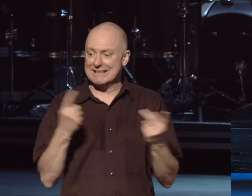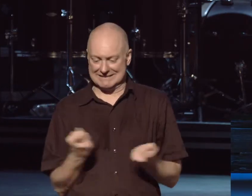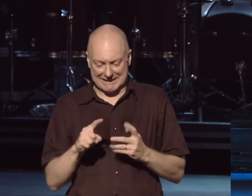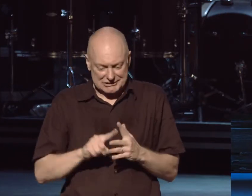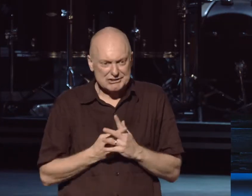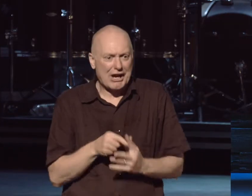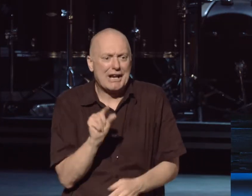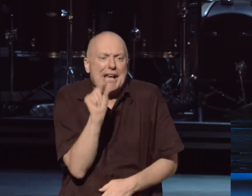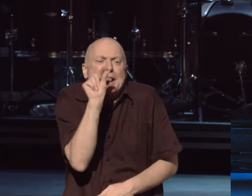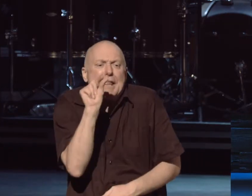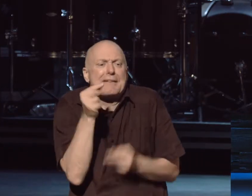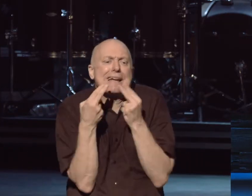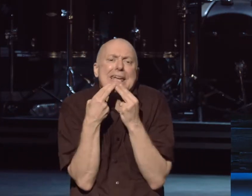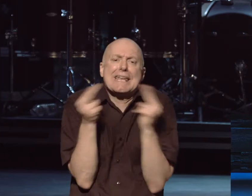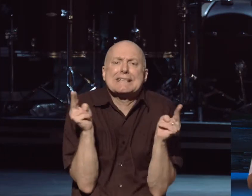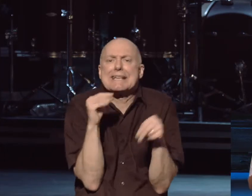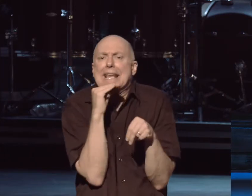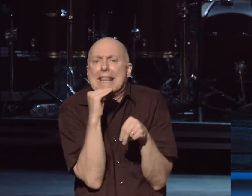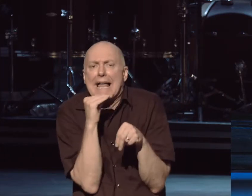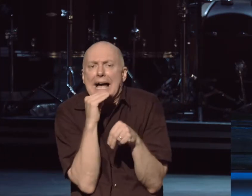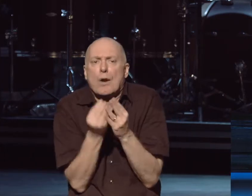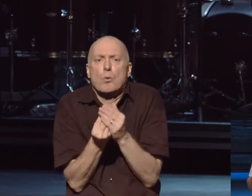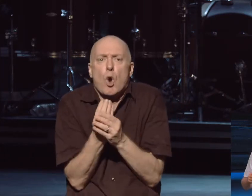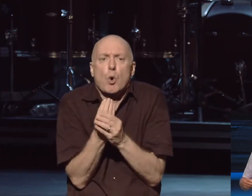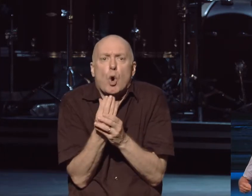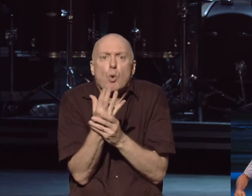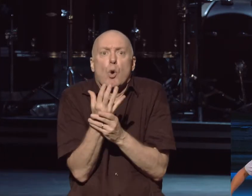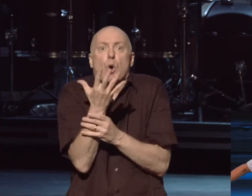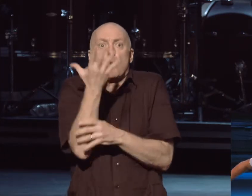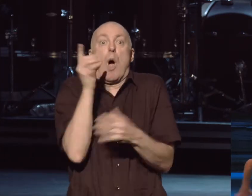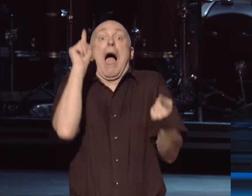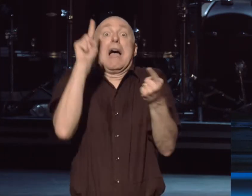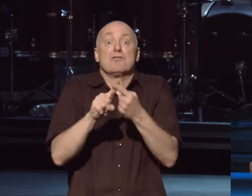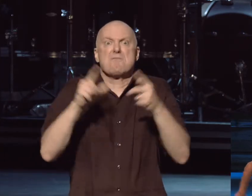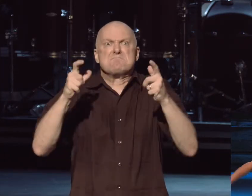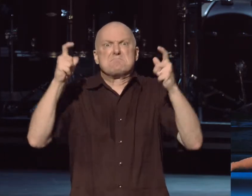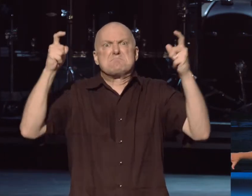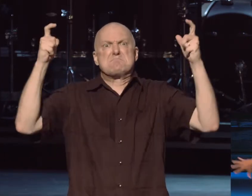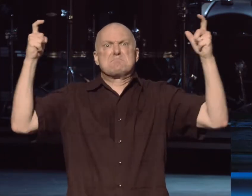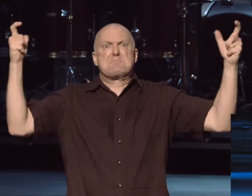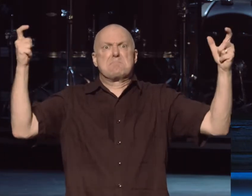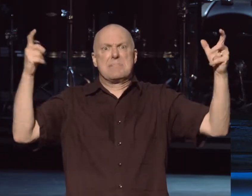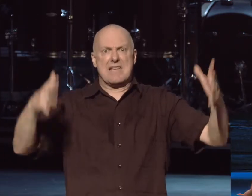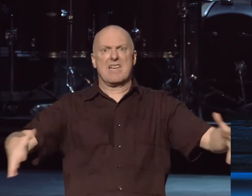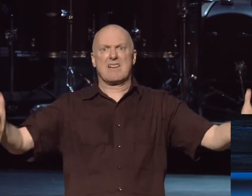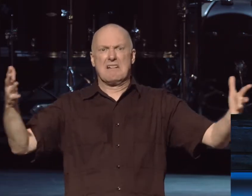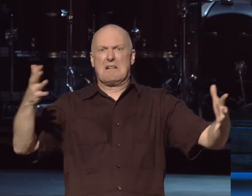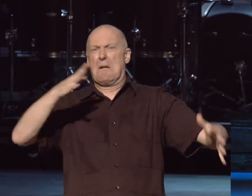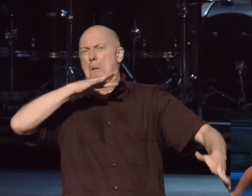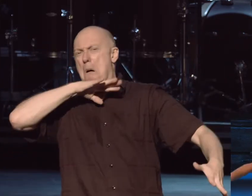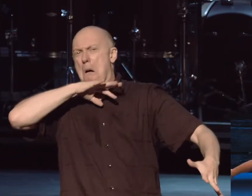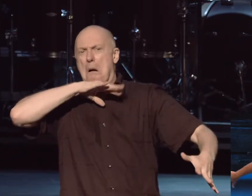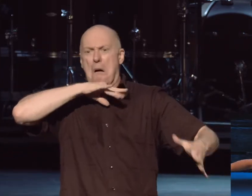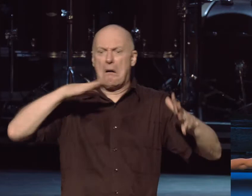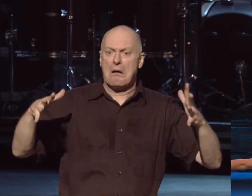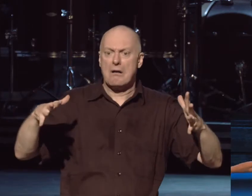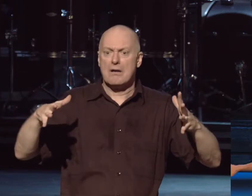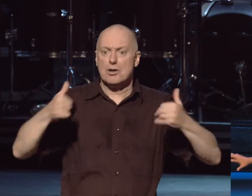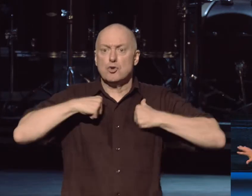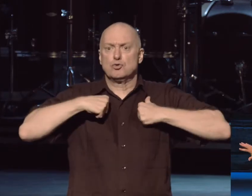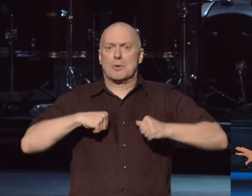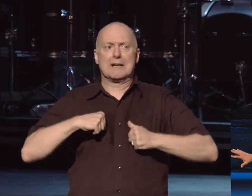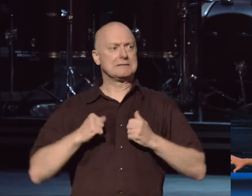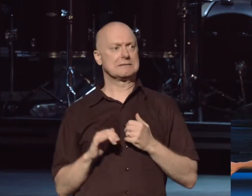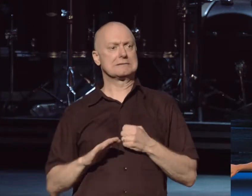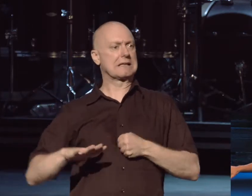little innocent thing, so to speak, and then it grows and it grows and it grows till it's this massive blotch of filth behind you, and you're trying to cover